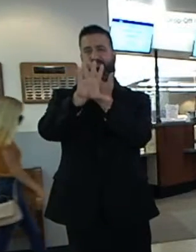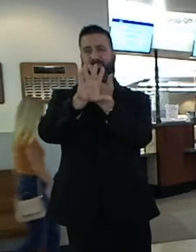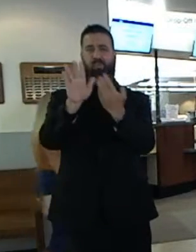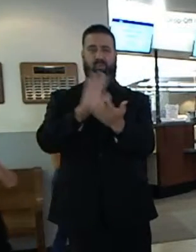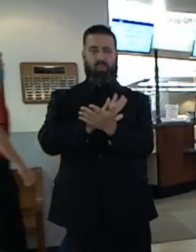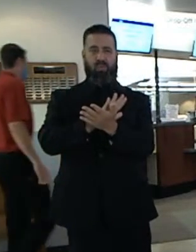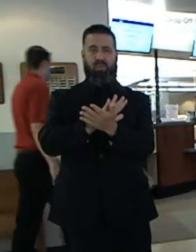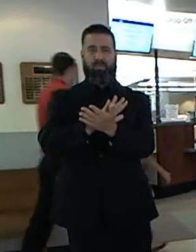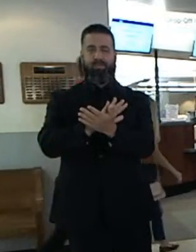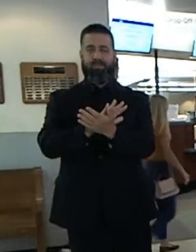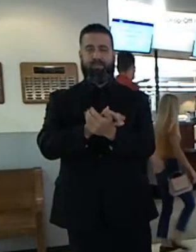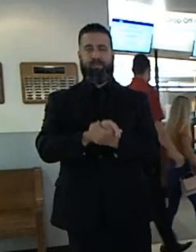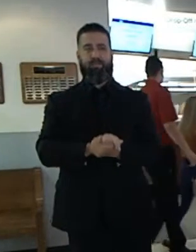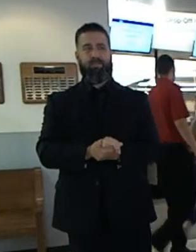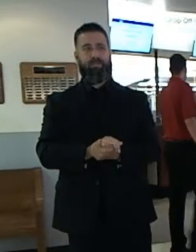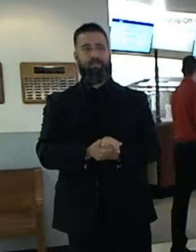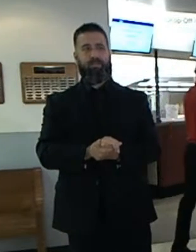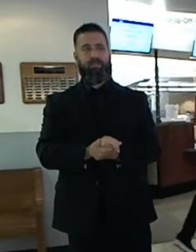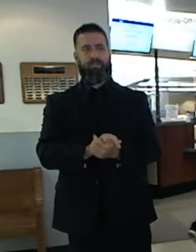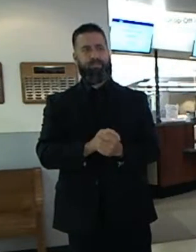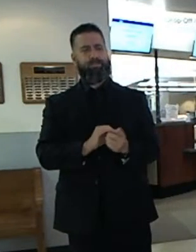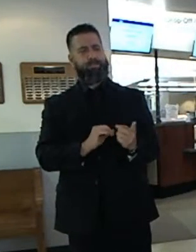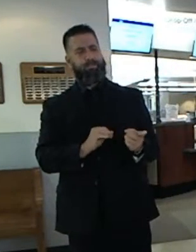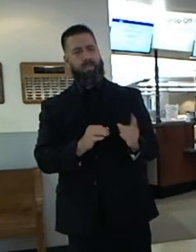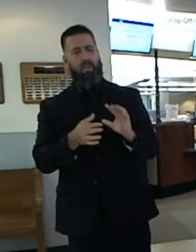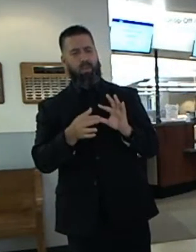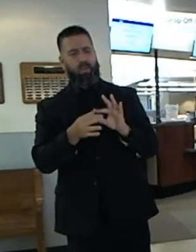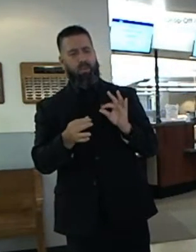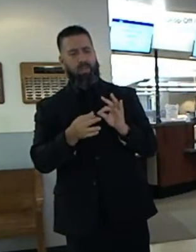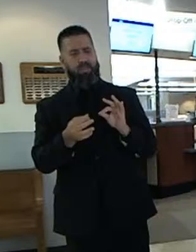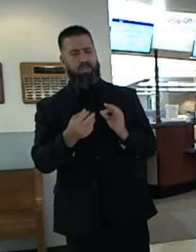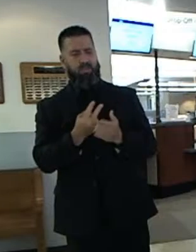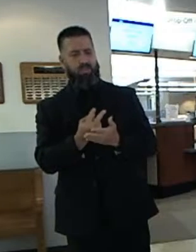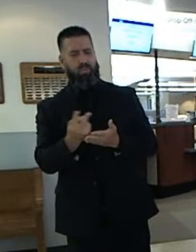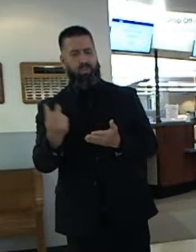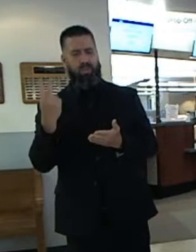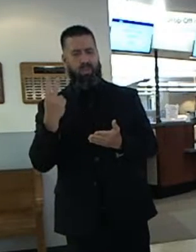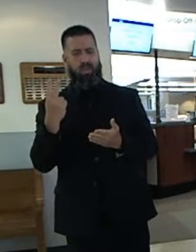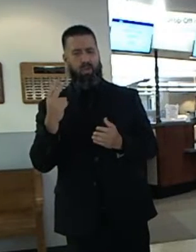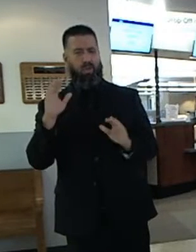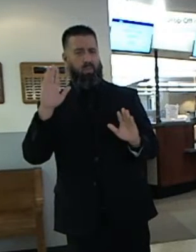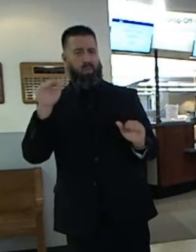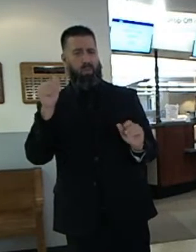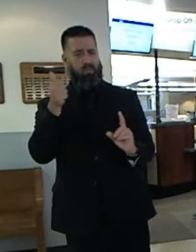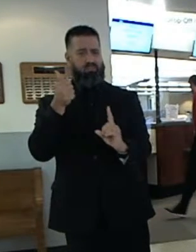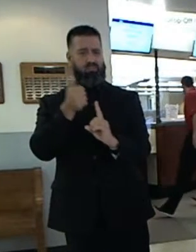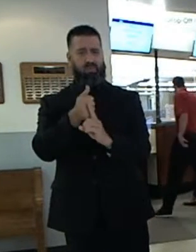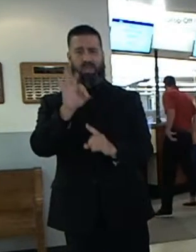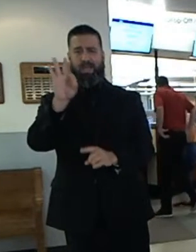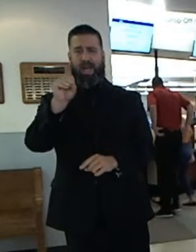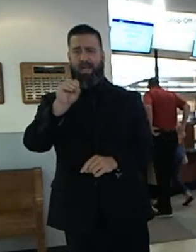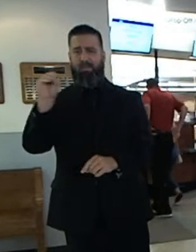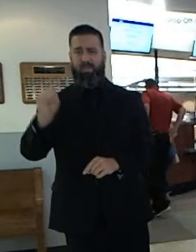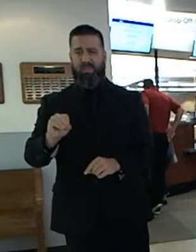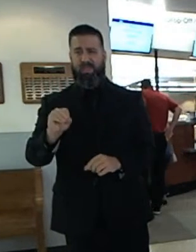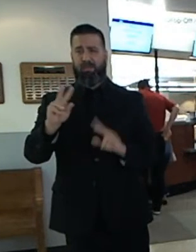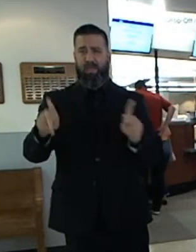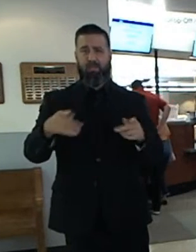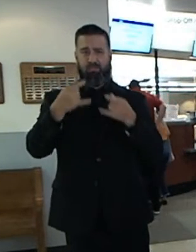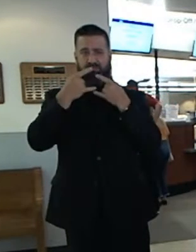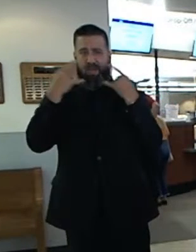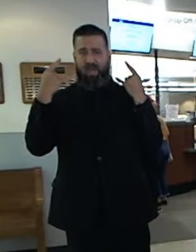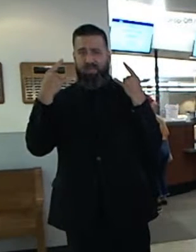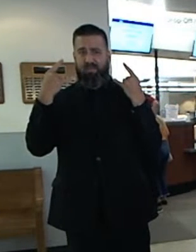to that too. You talked about a couple of weeks ago hoping to hit that 90% threshold of mask compliance. Are we quite there yet?